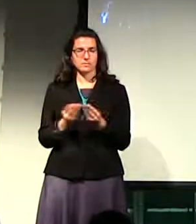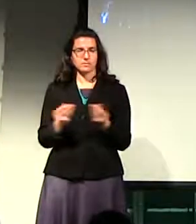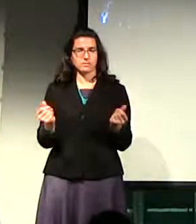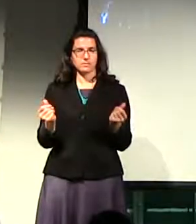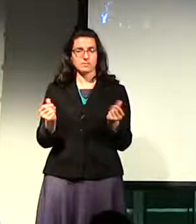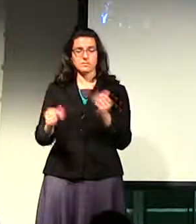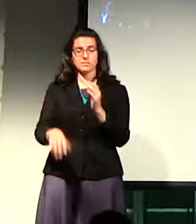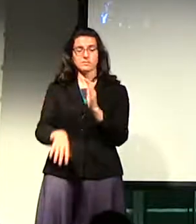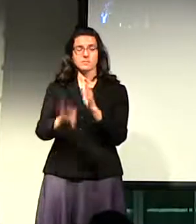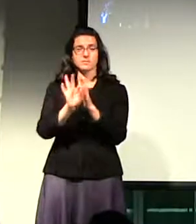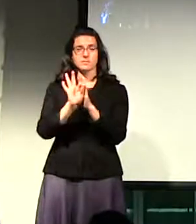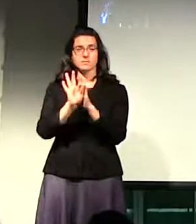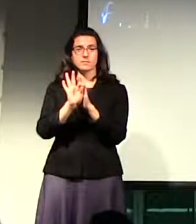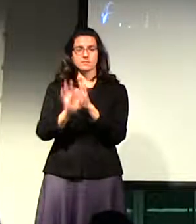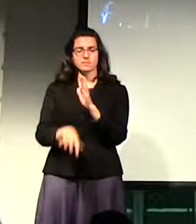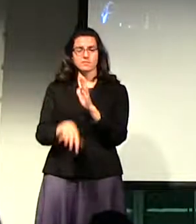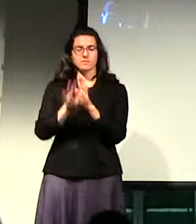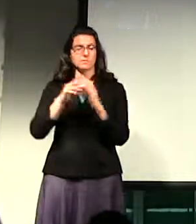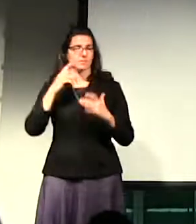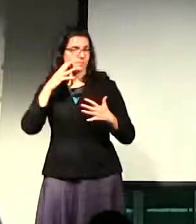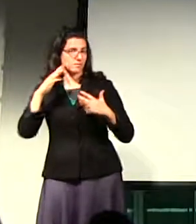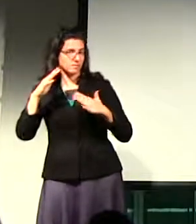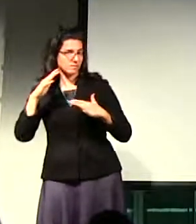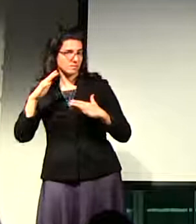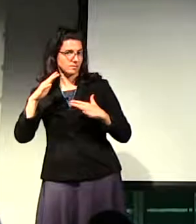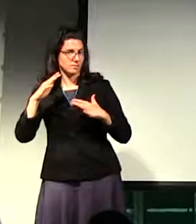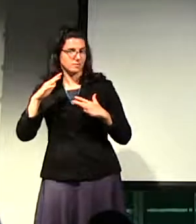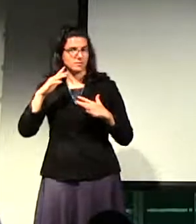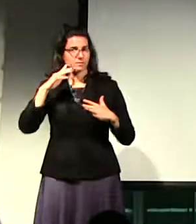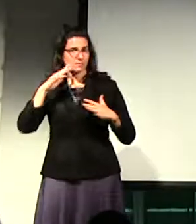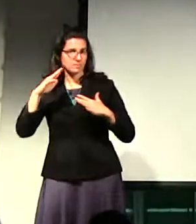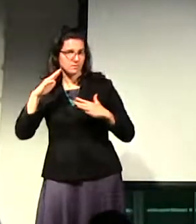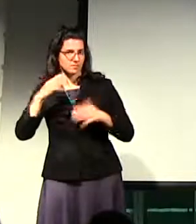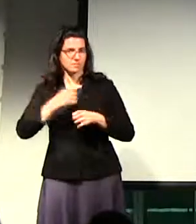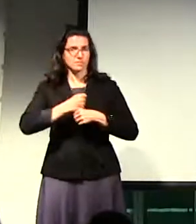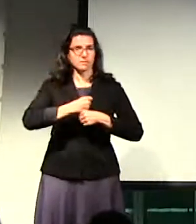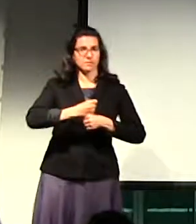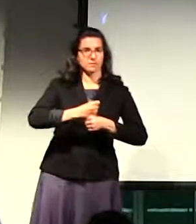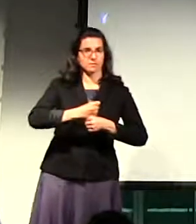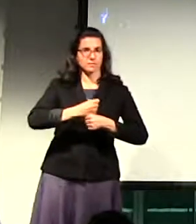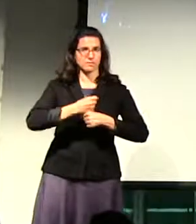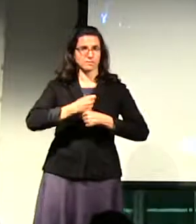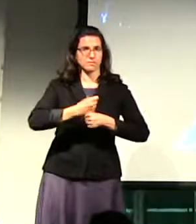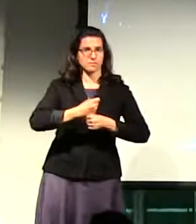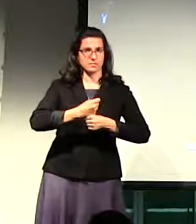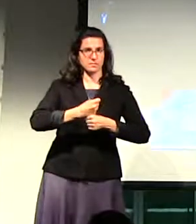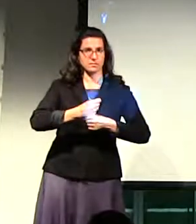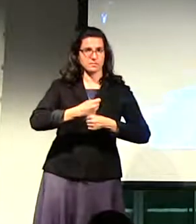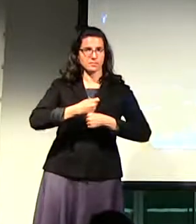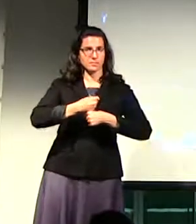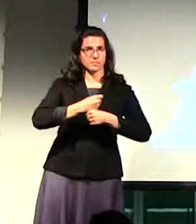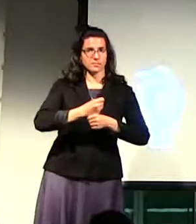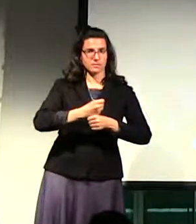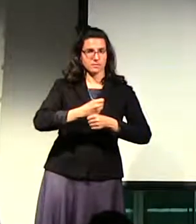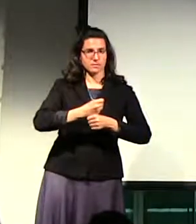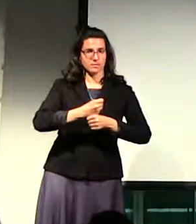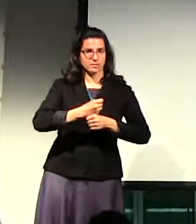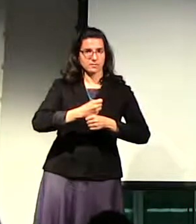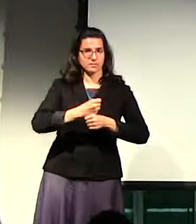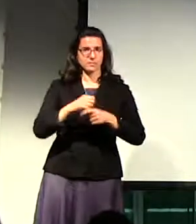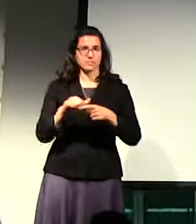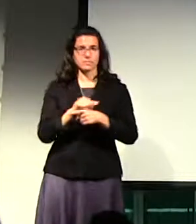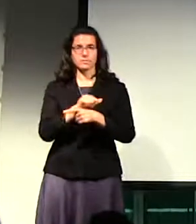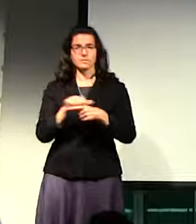found, found, sounded, sounded, forming, forming, forming,